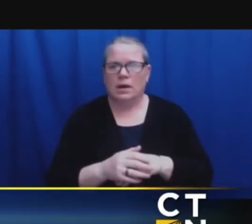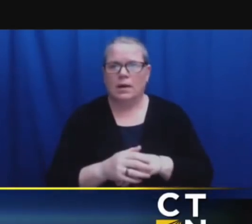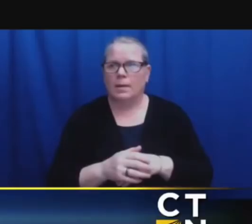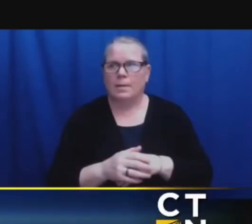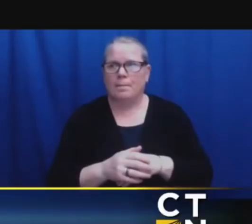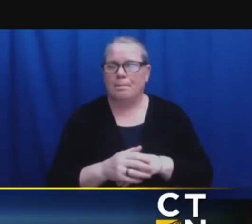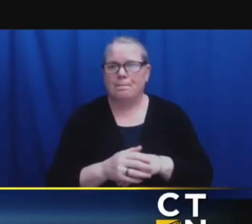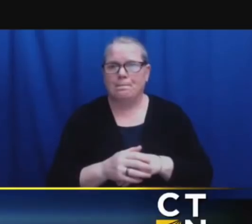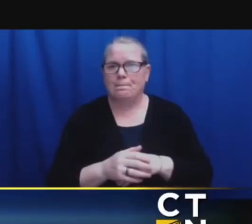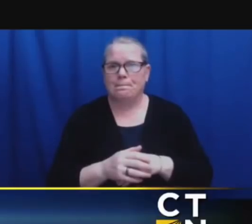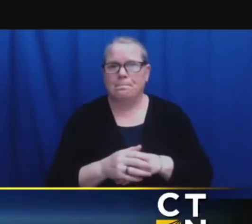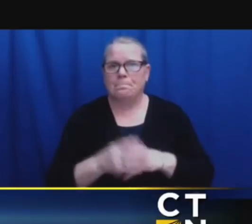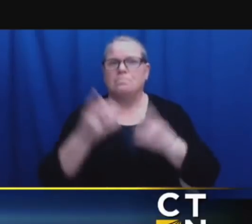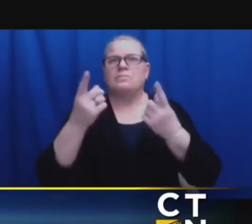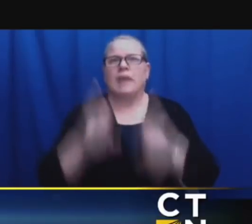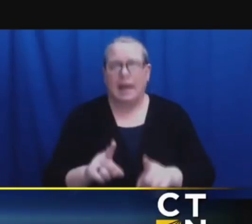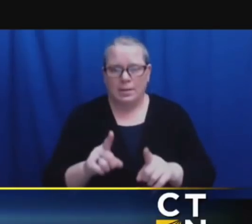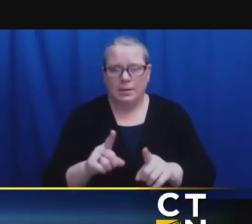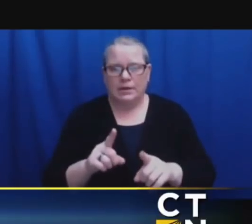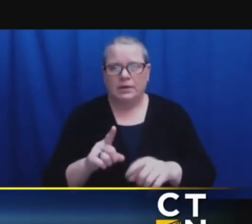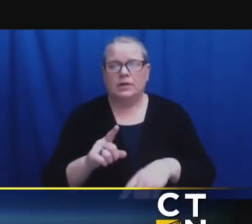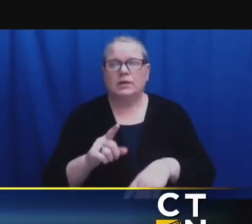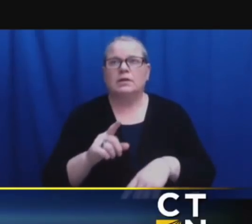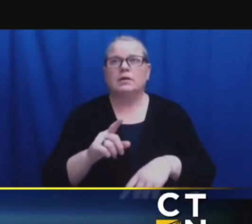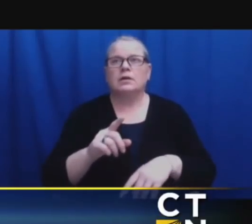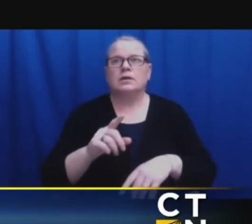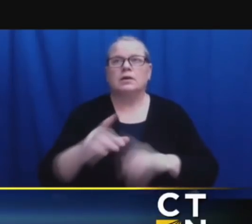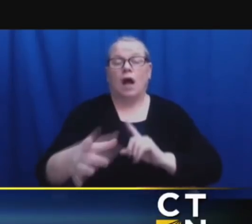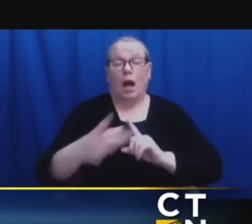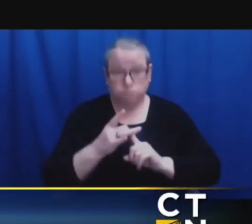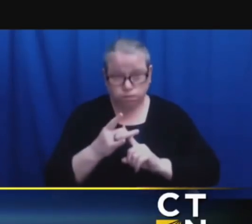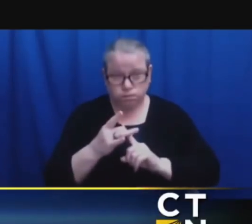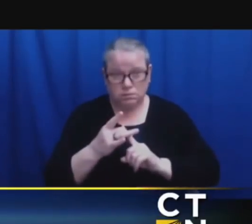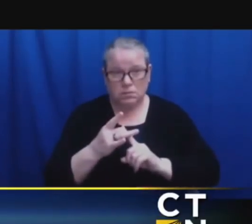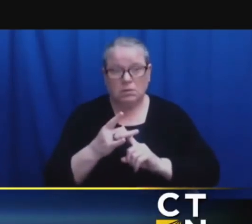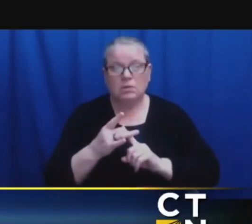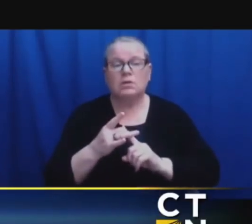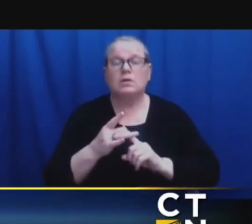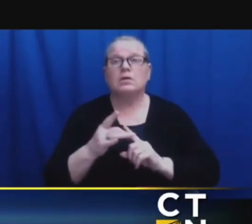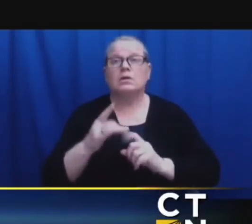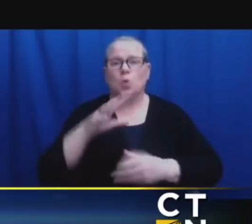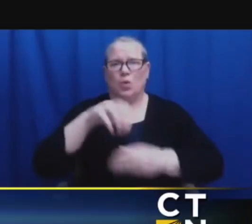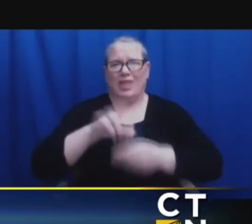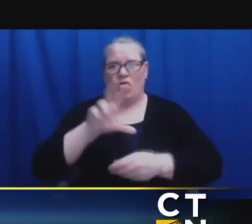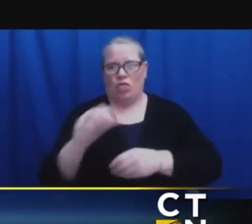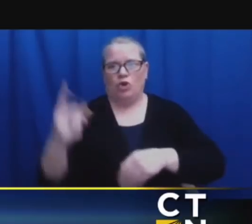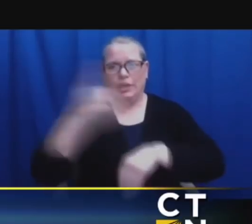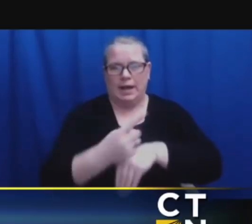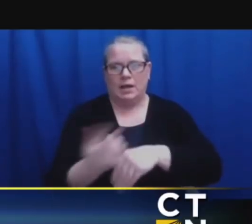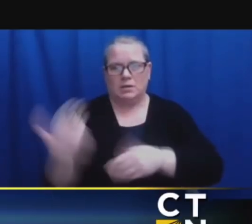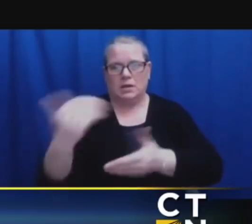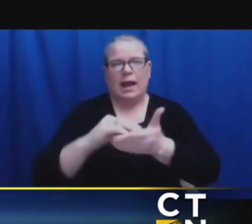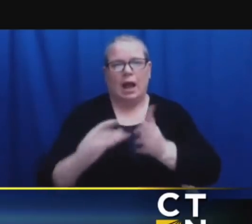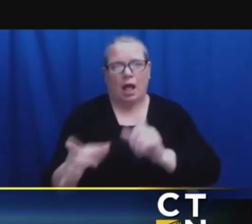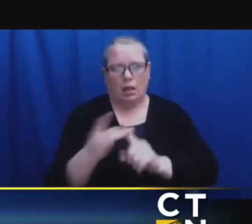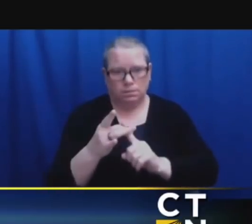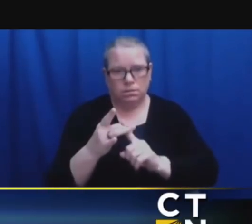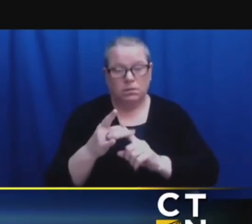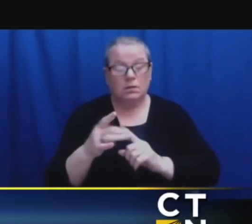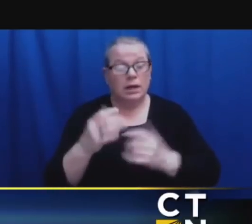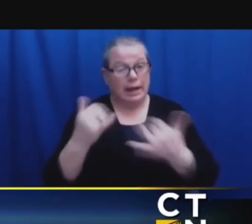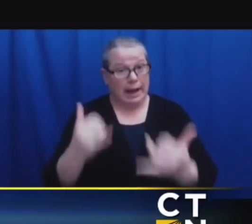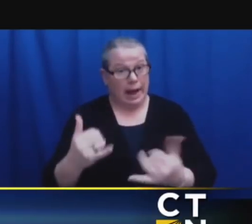infection. Whether the vaccine immunity, the vaccine protection is going to be the same,